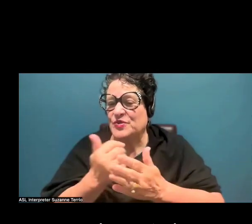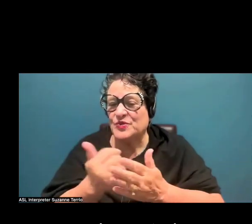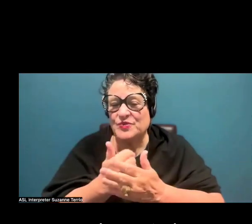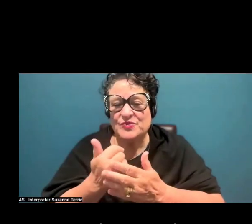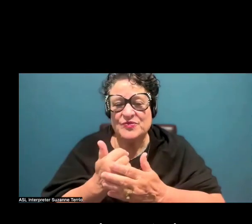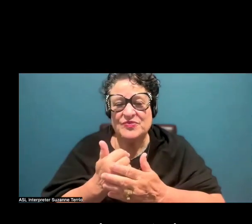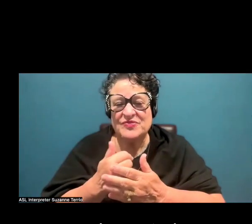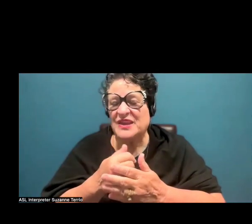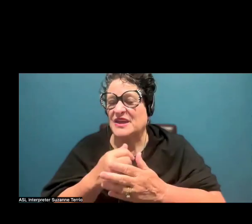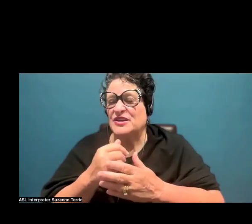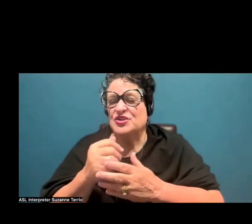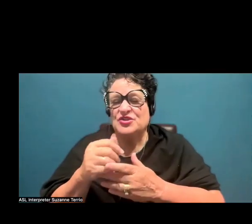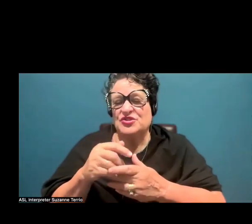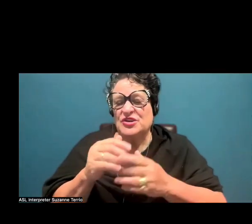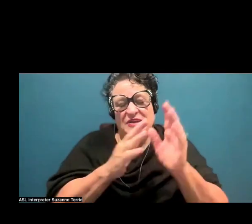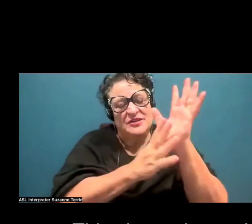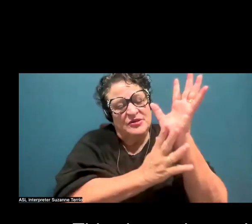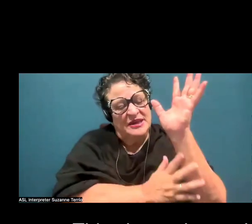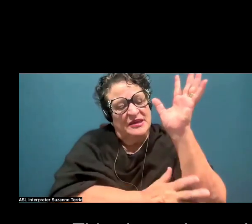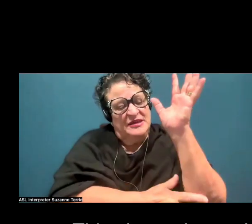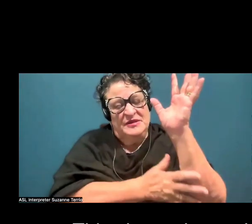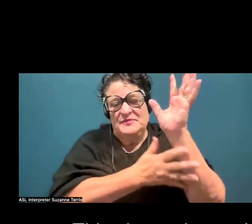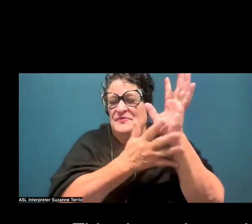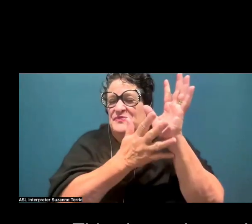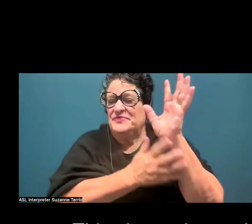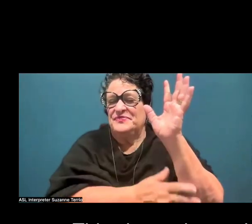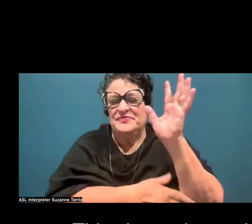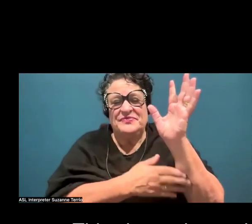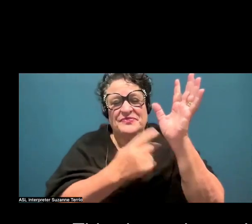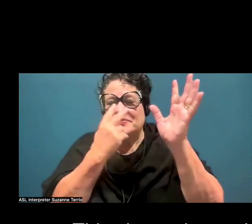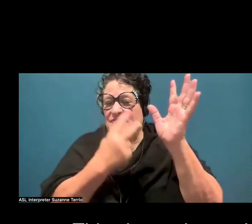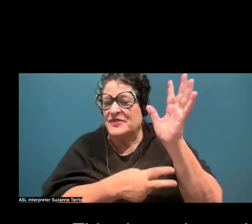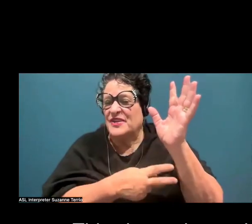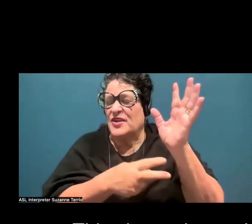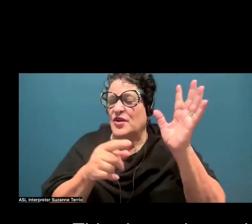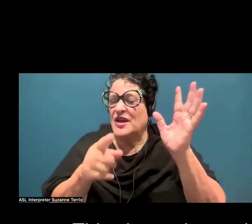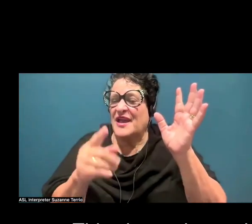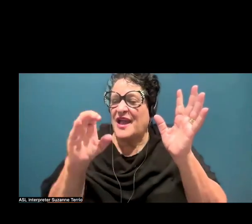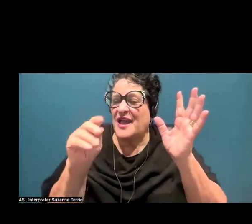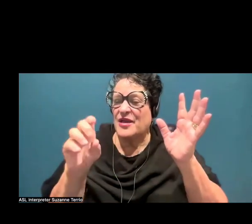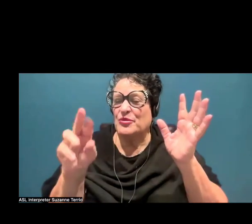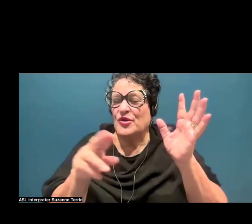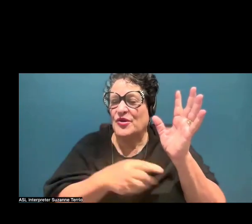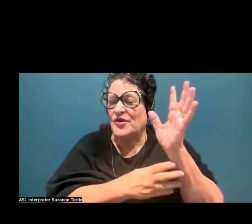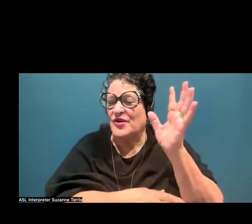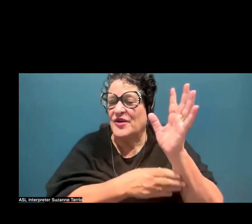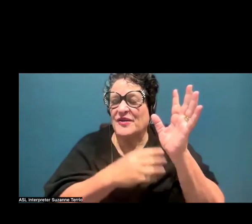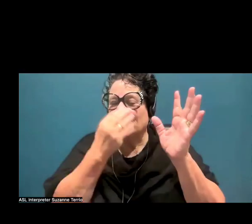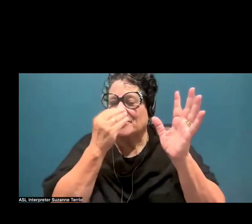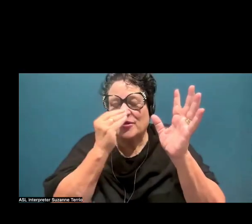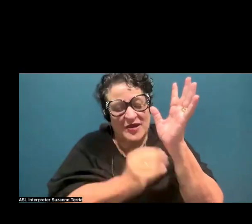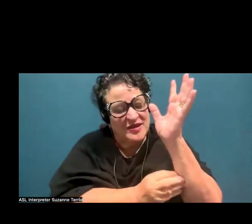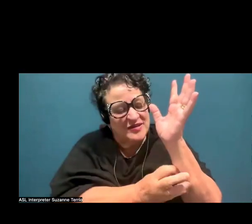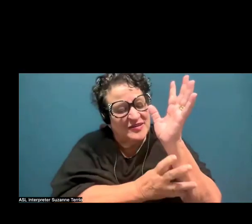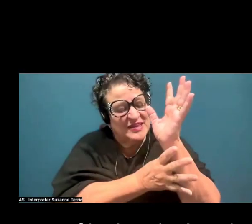as Rhea ran her hands along the trunk. This close, she could see it was made of burnished beaten copper with verdigris beginning to creep across it